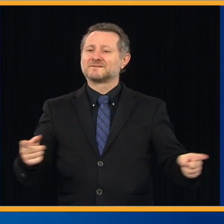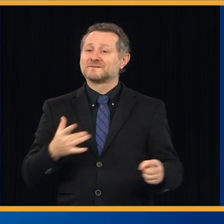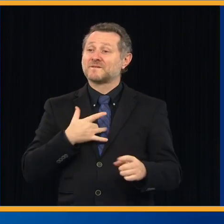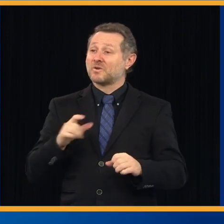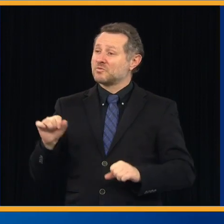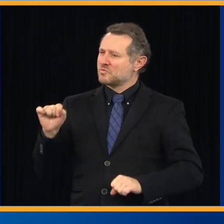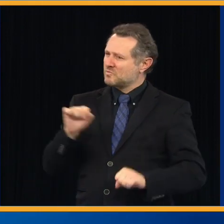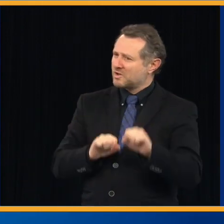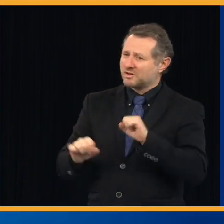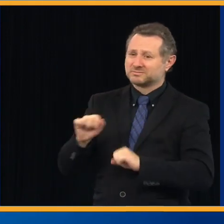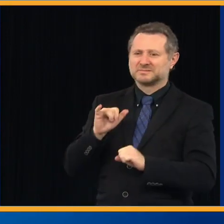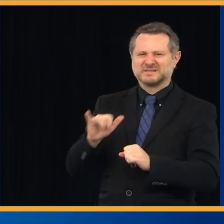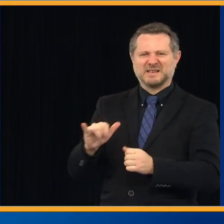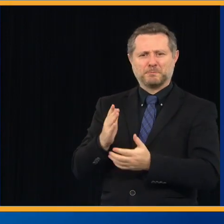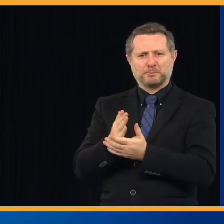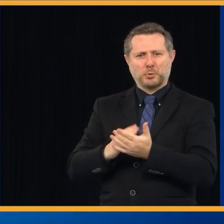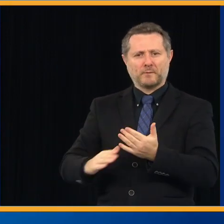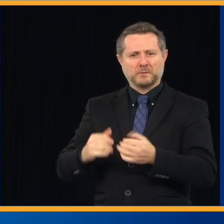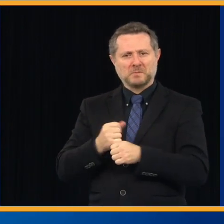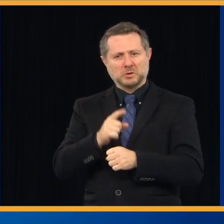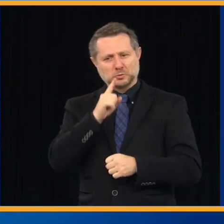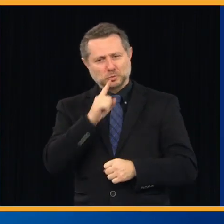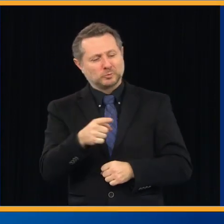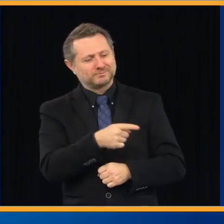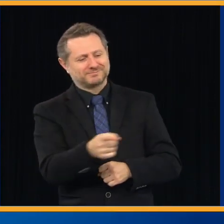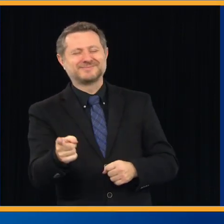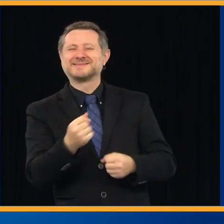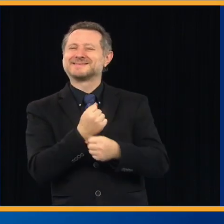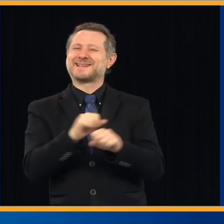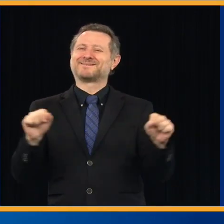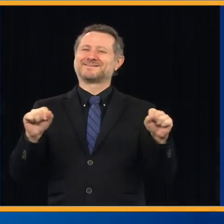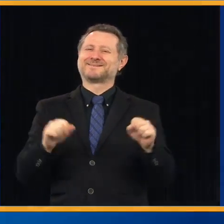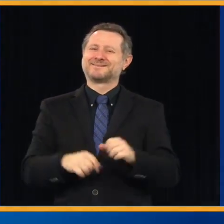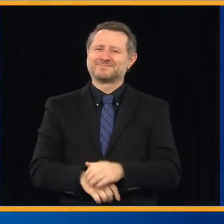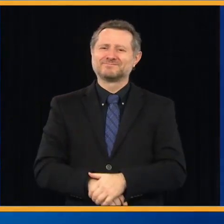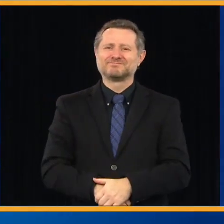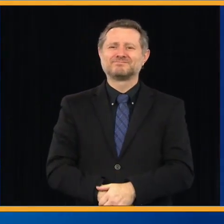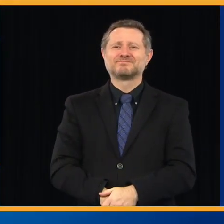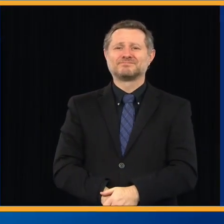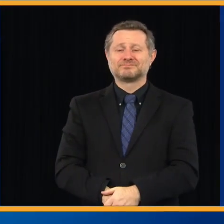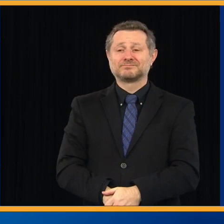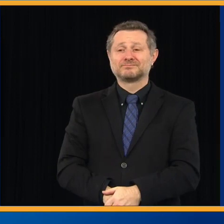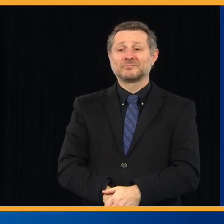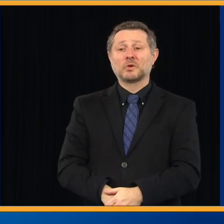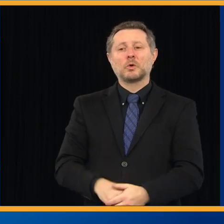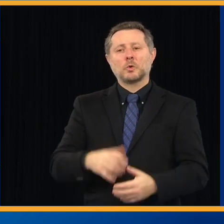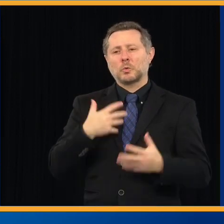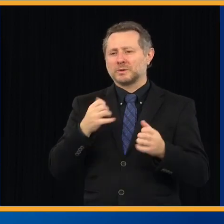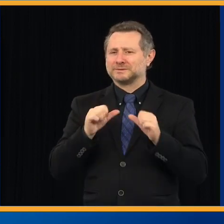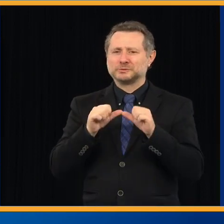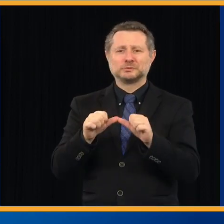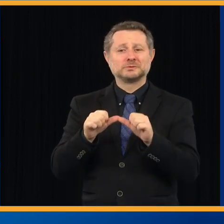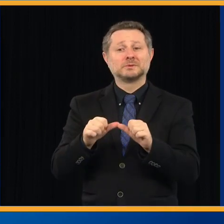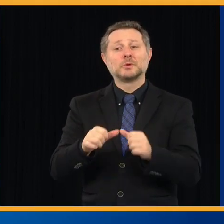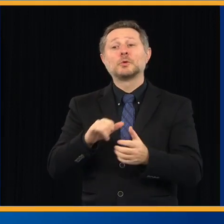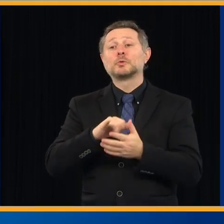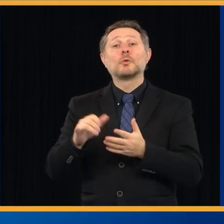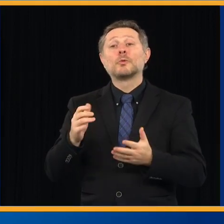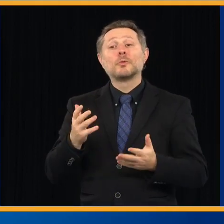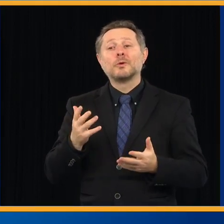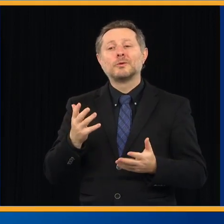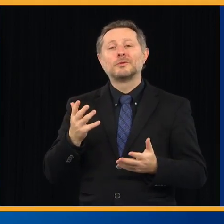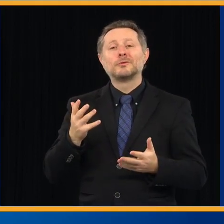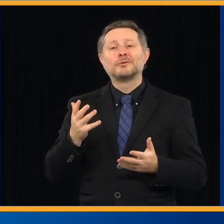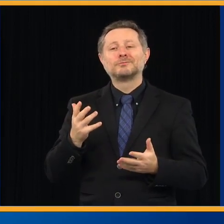heroic effort on cleaning the subways is part of that. And we will continue it because we are New York